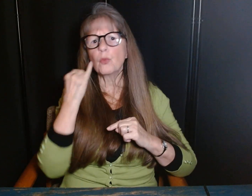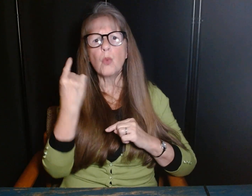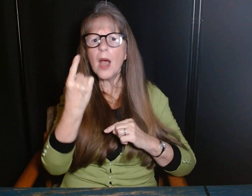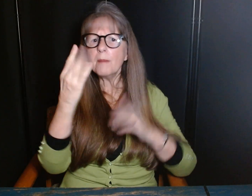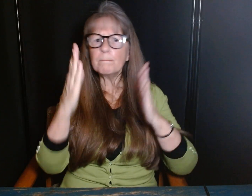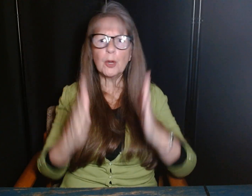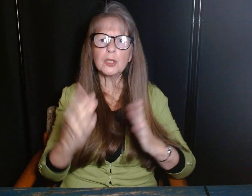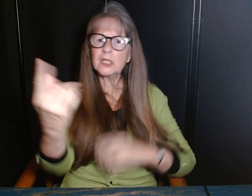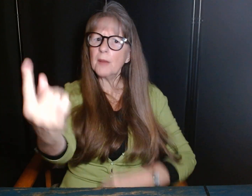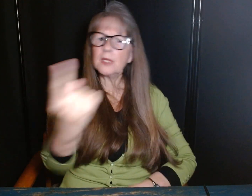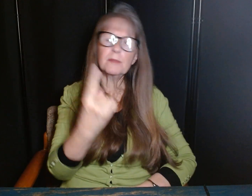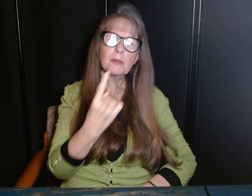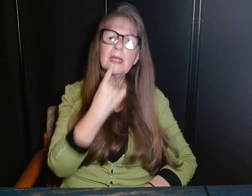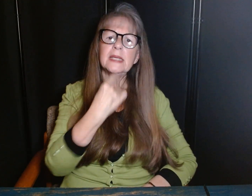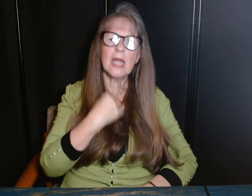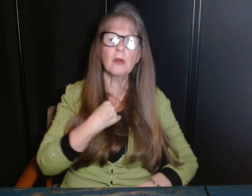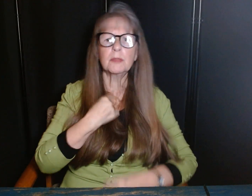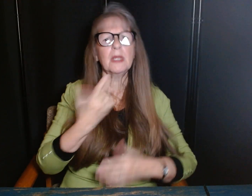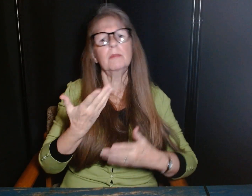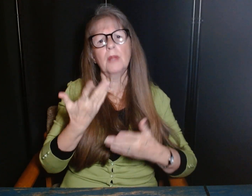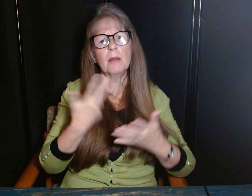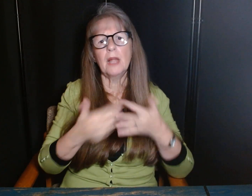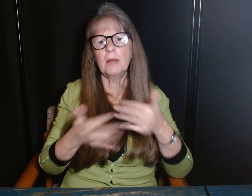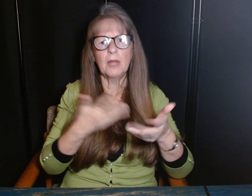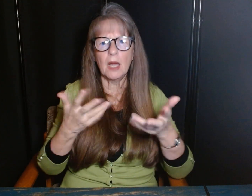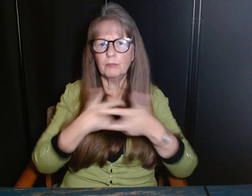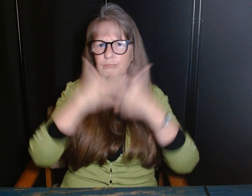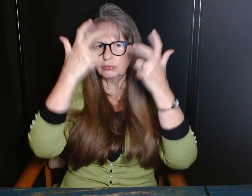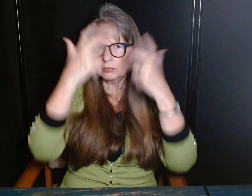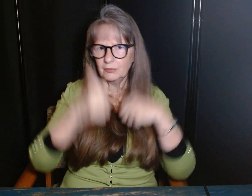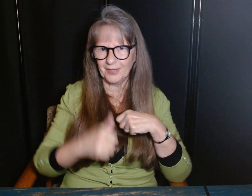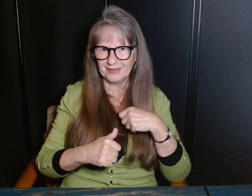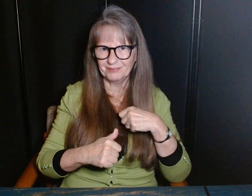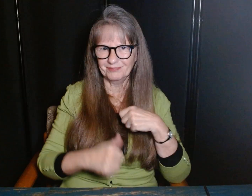one person comes up to me and tells me blah, blah, blah, right,